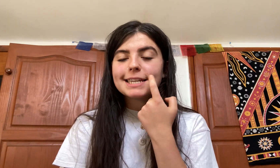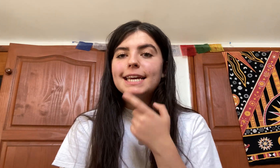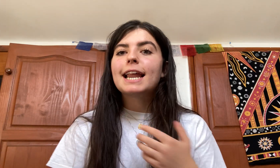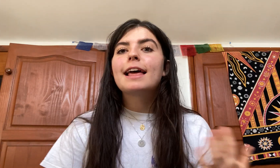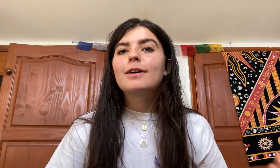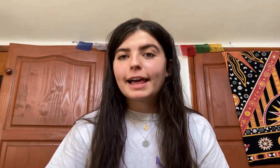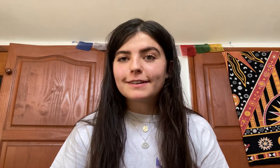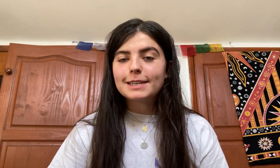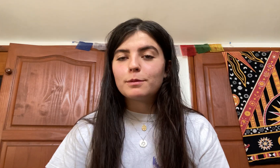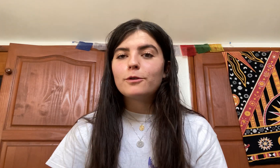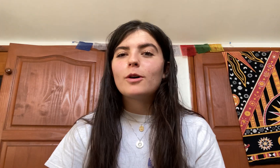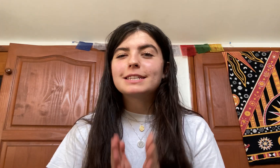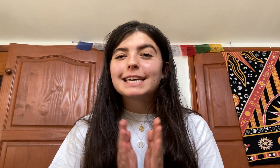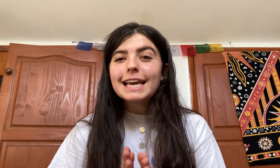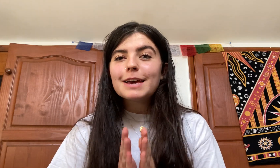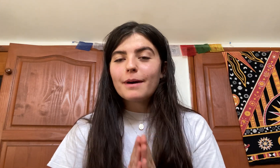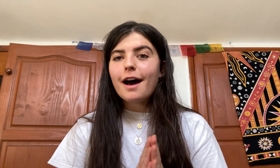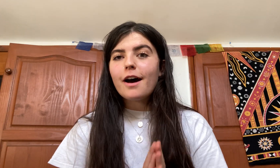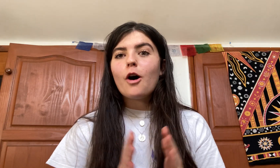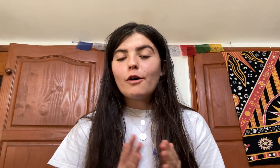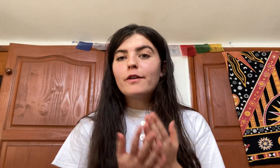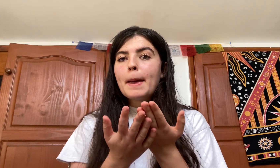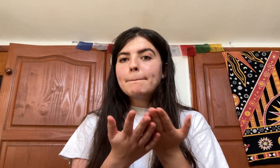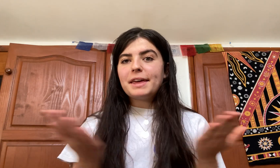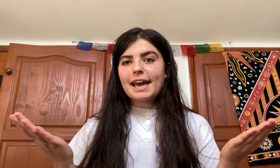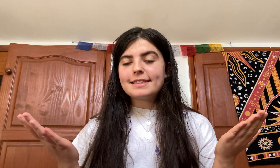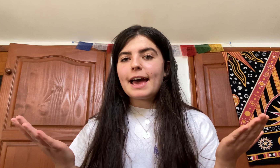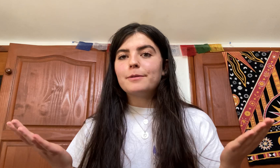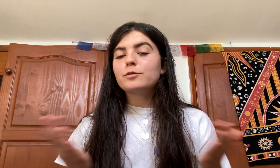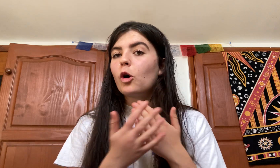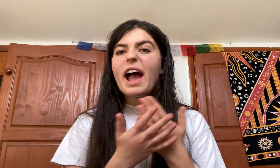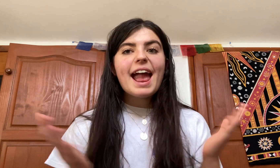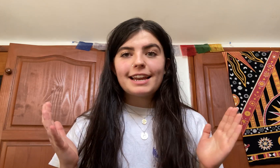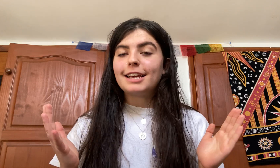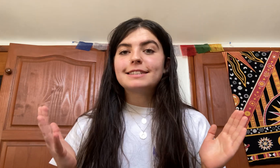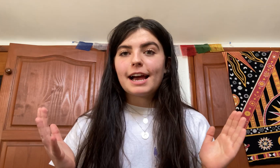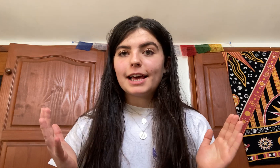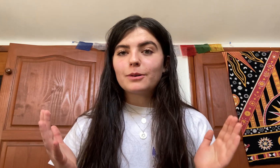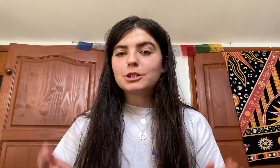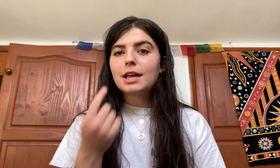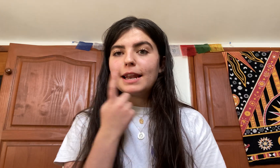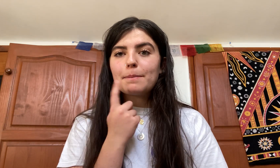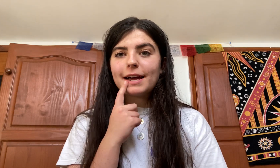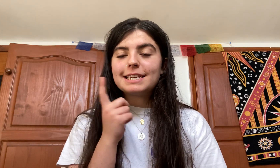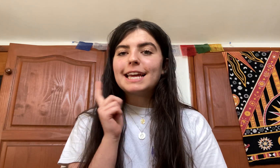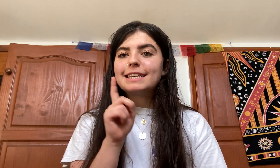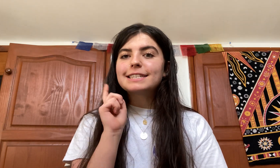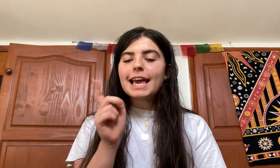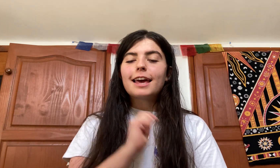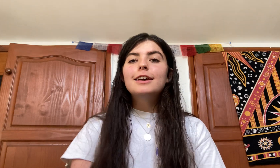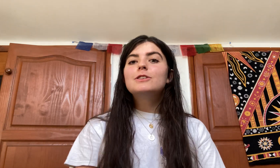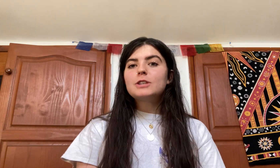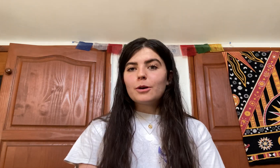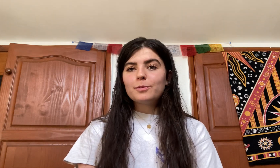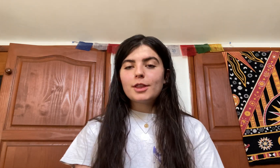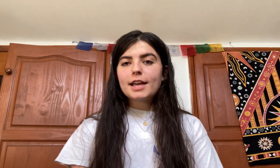pattern, like I've said before, is a key part of BSL or any sign language. Lip pattern is key. So let's